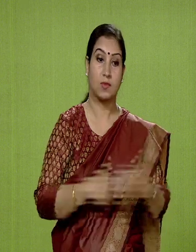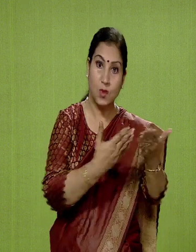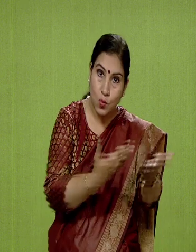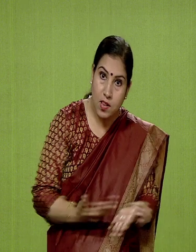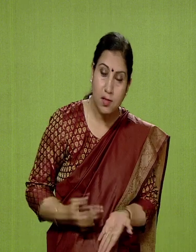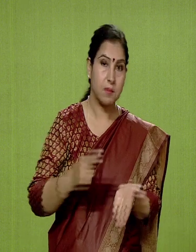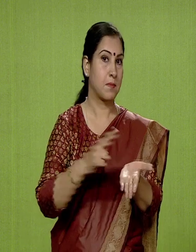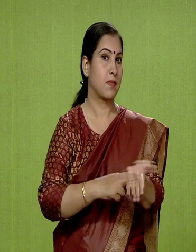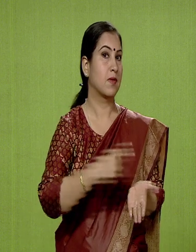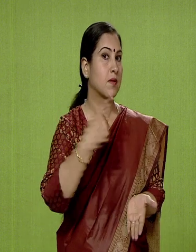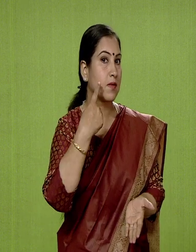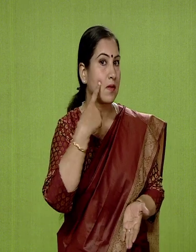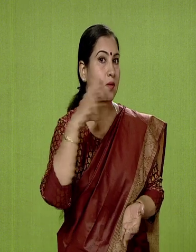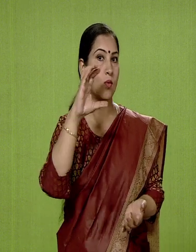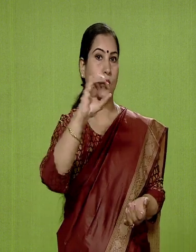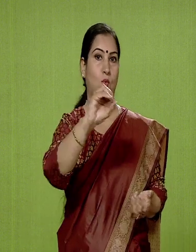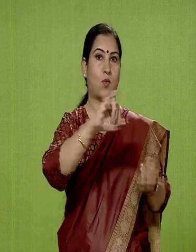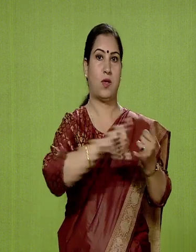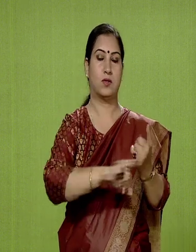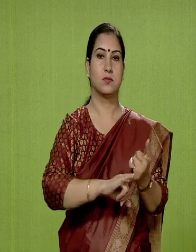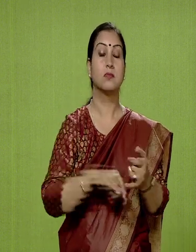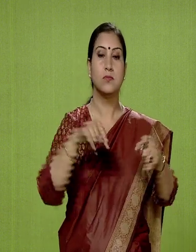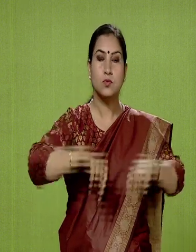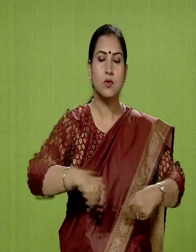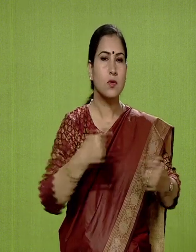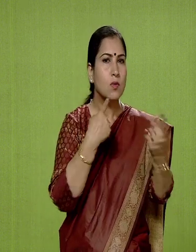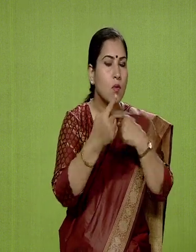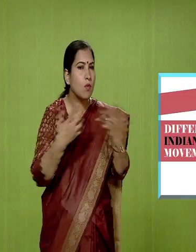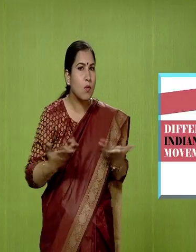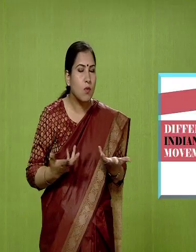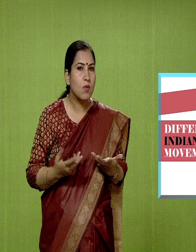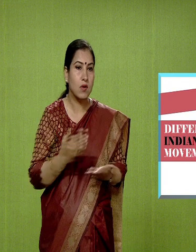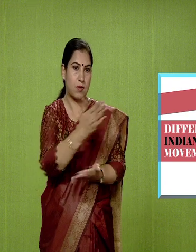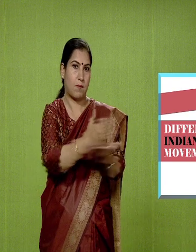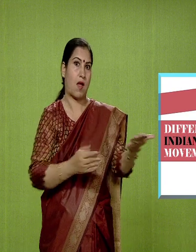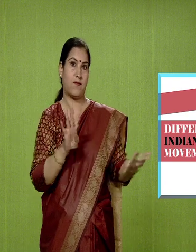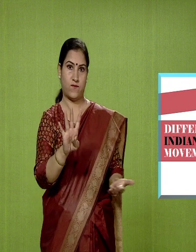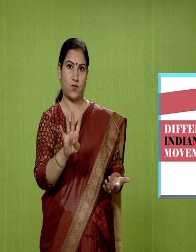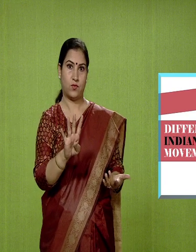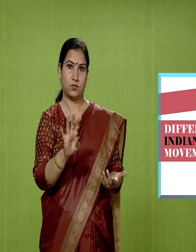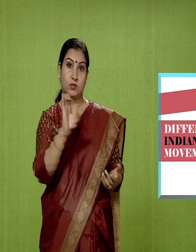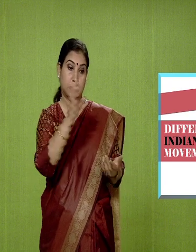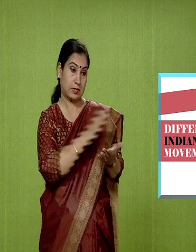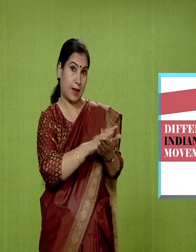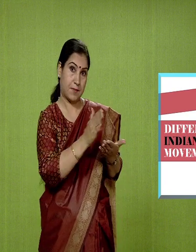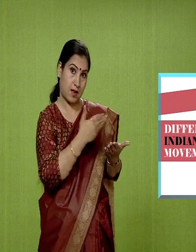Welcome to NIOS. Today we will cover fourth part of chapter 8.